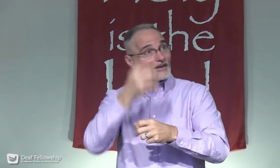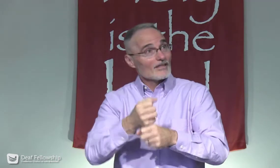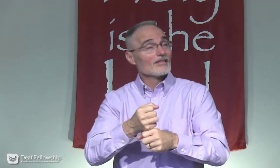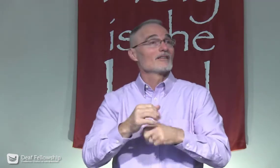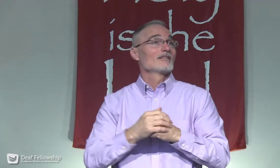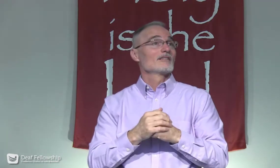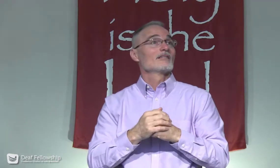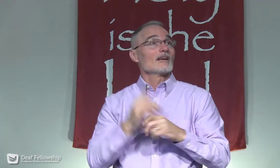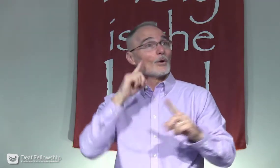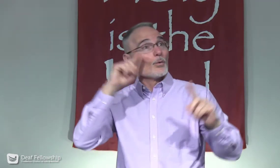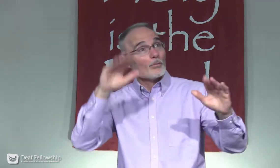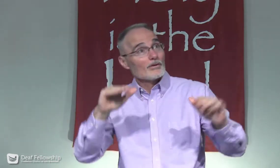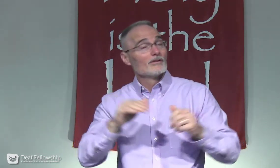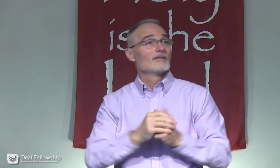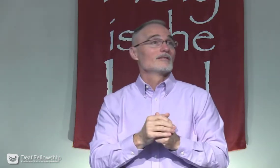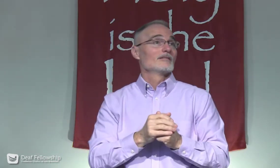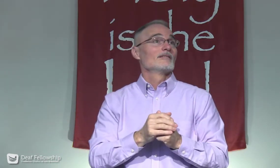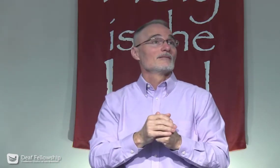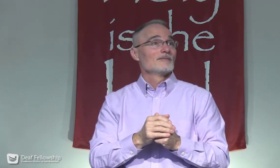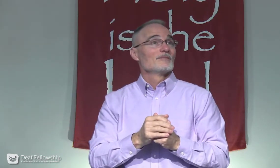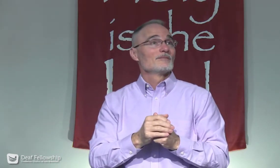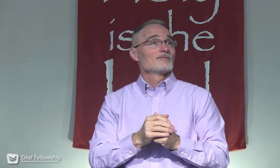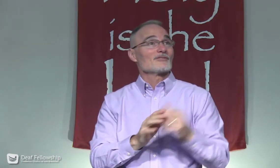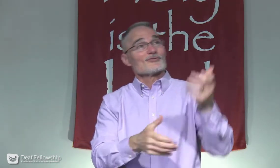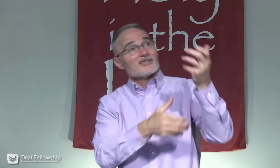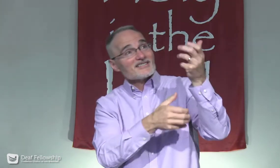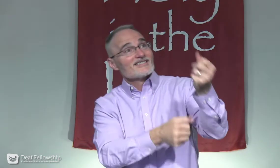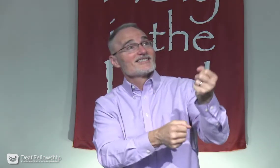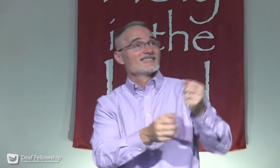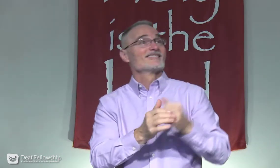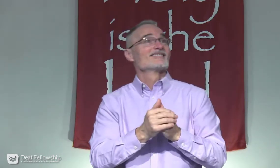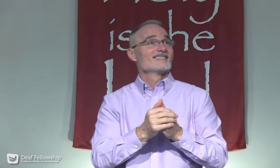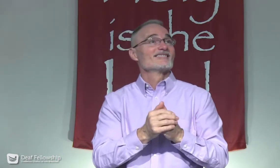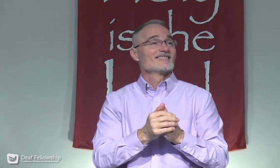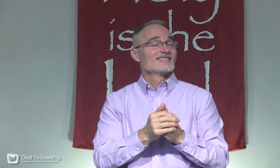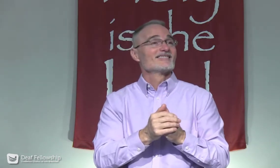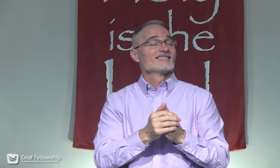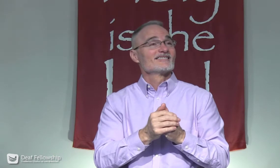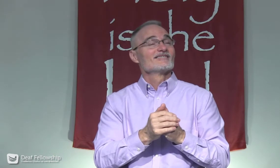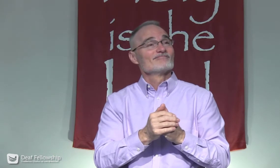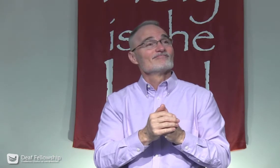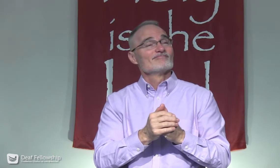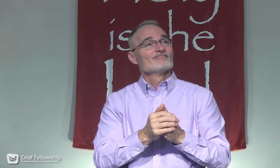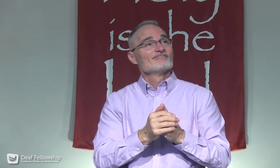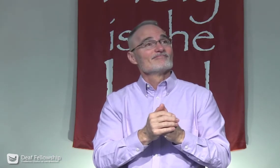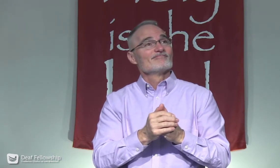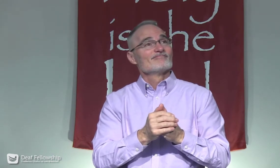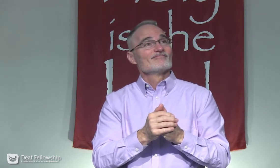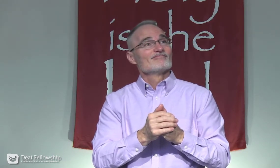It is the foundation of our faith and our hope, our trust.